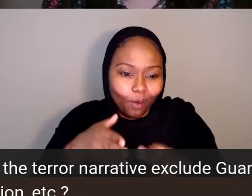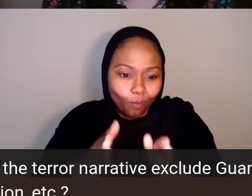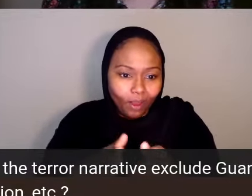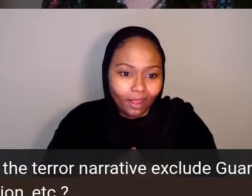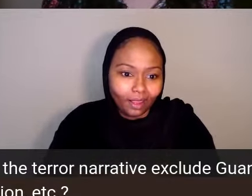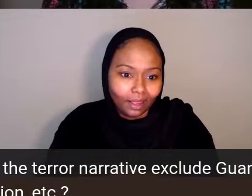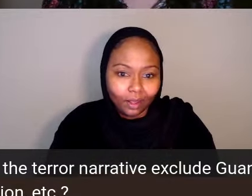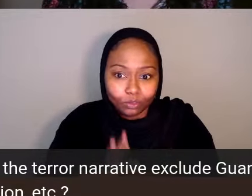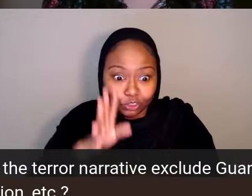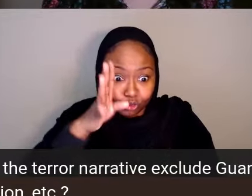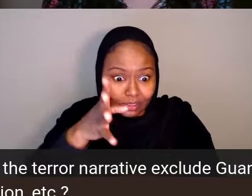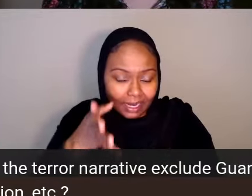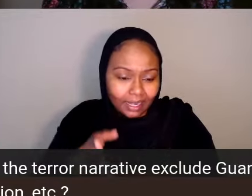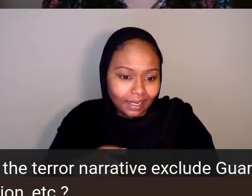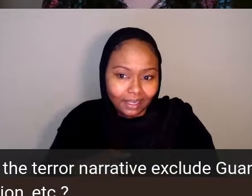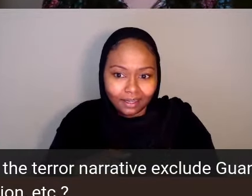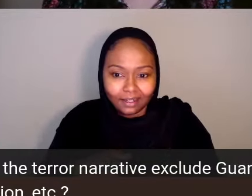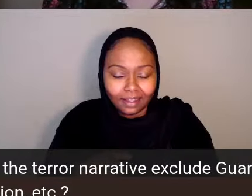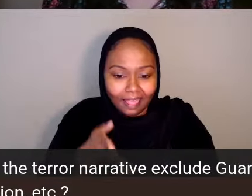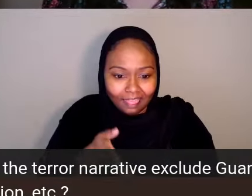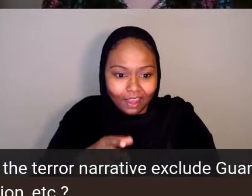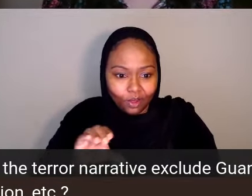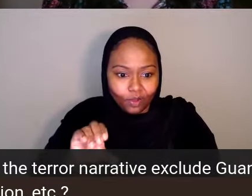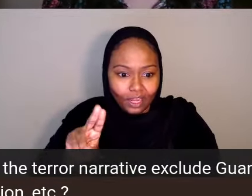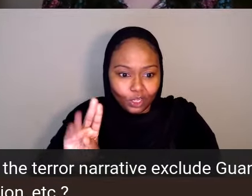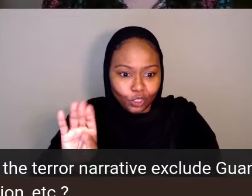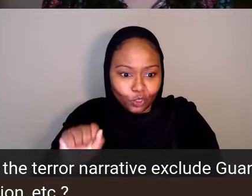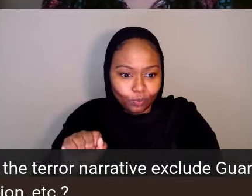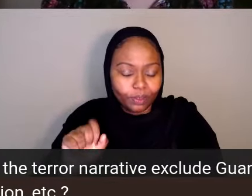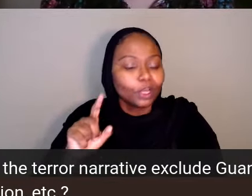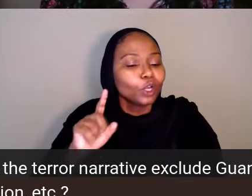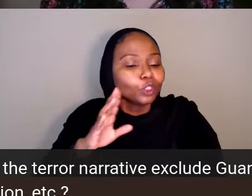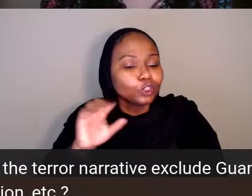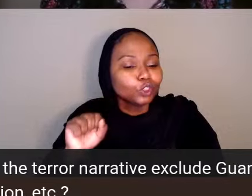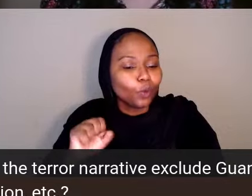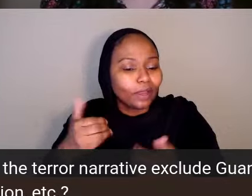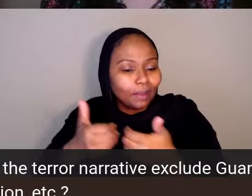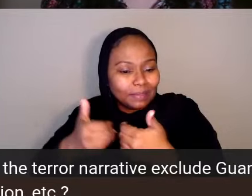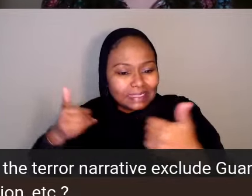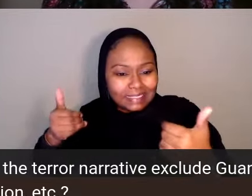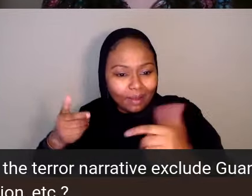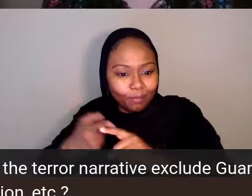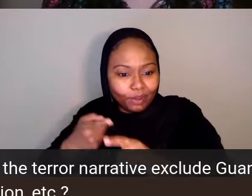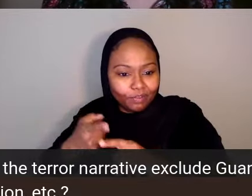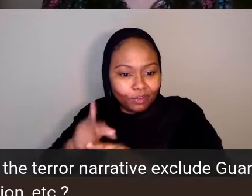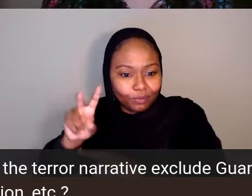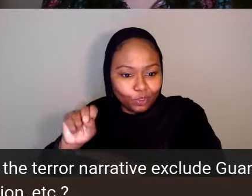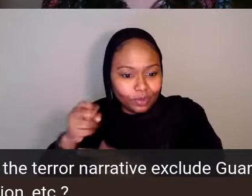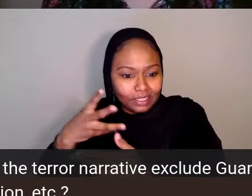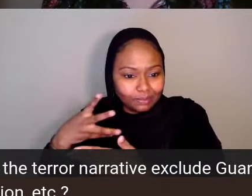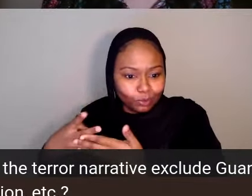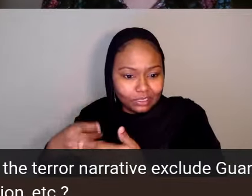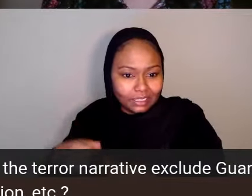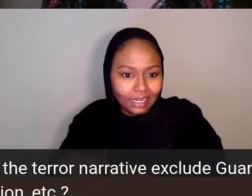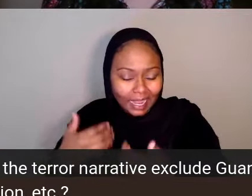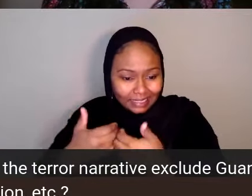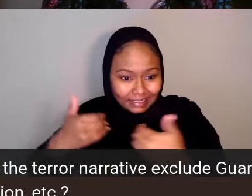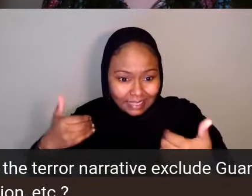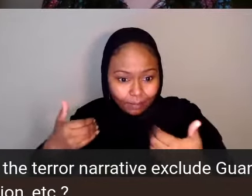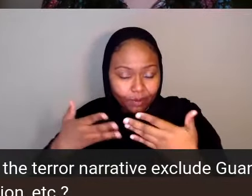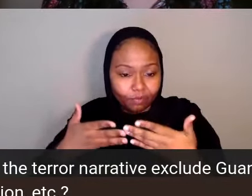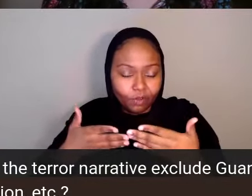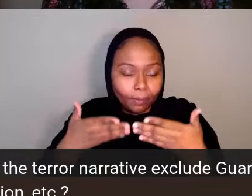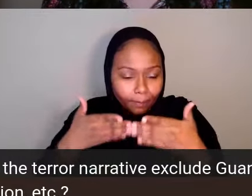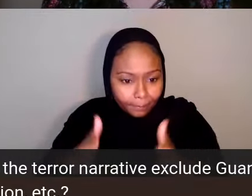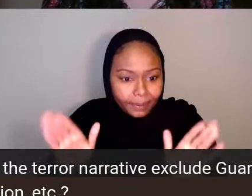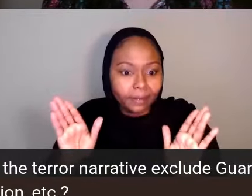Cuba so that it would be separate from US prisons and separate from public scrutiny, in the same